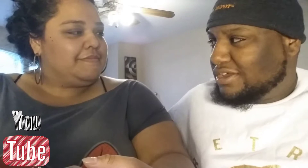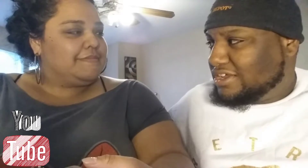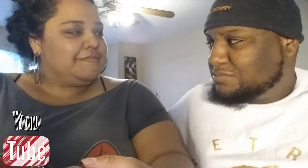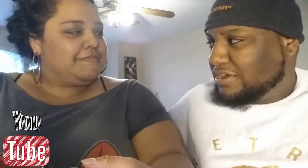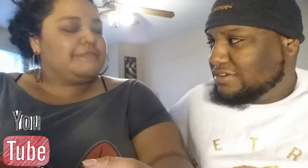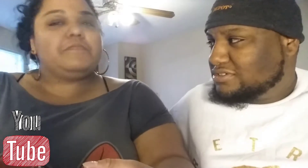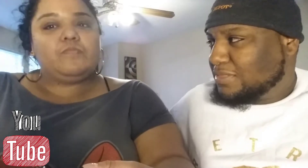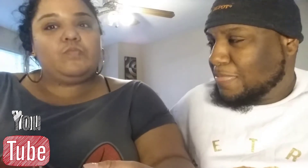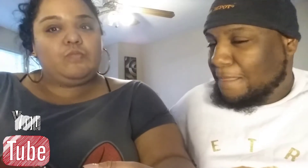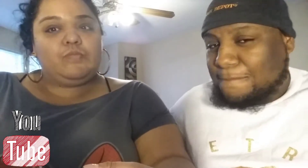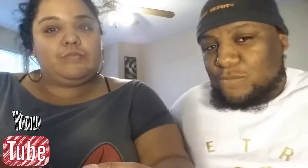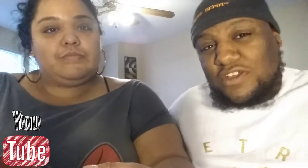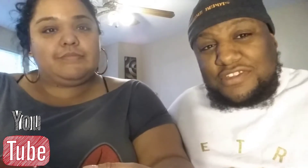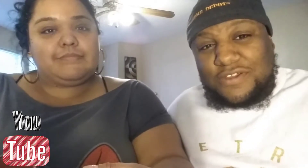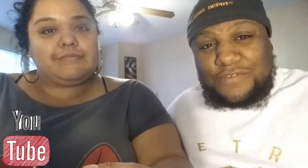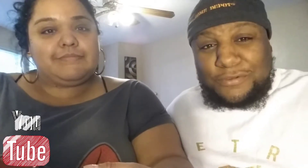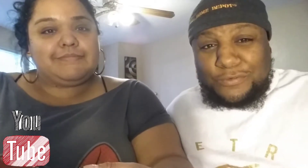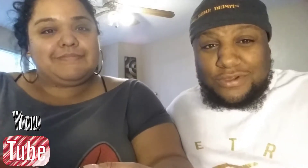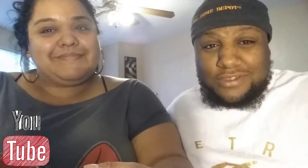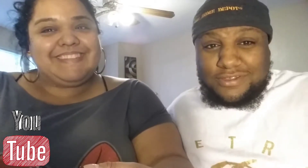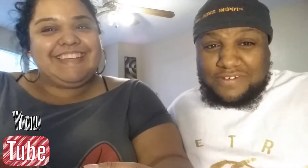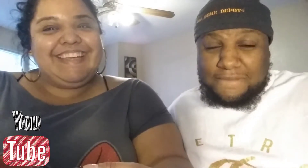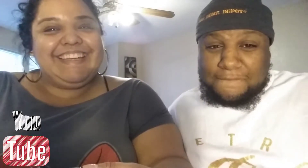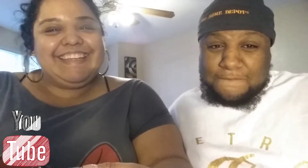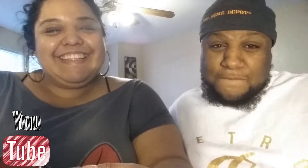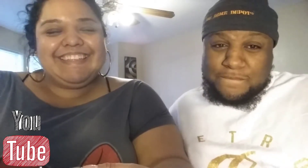and Spanish? Mm-hmm. I think I found the one, y'all.